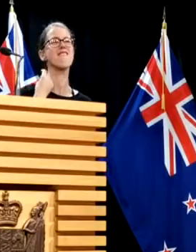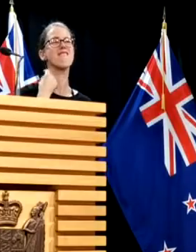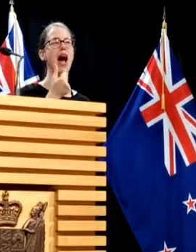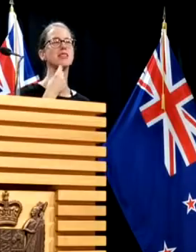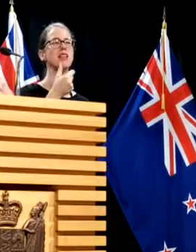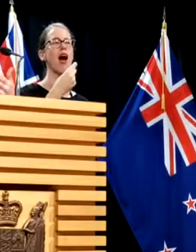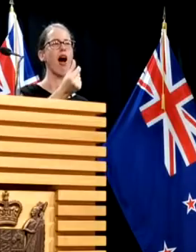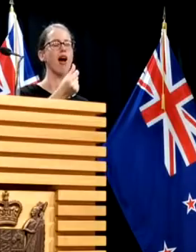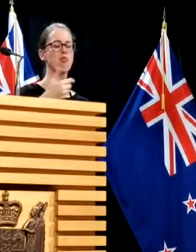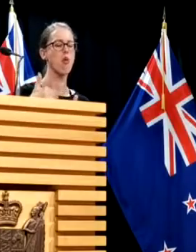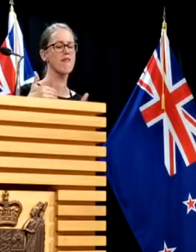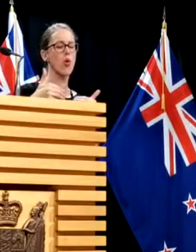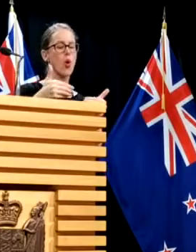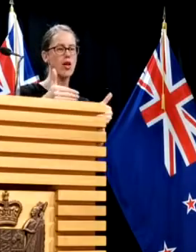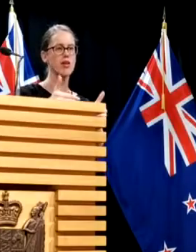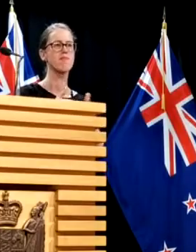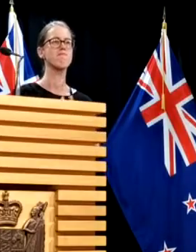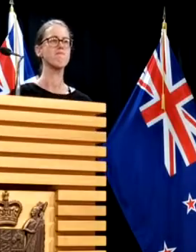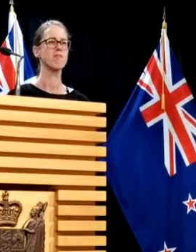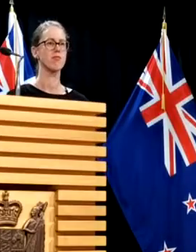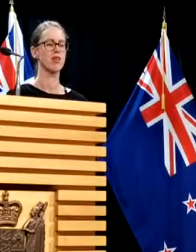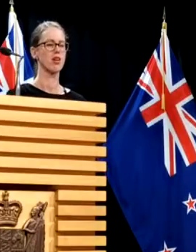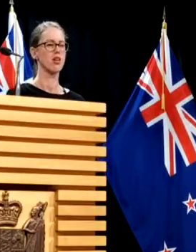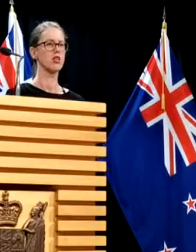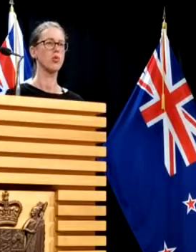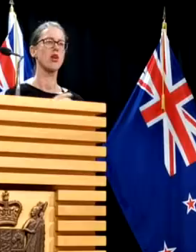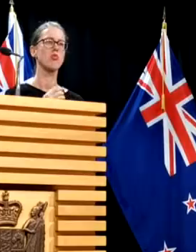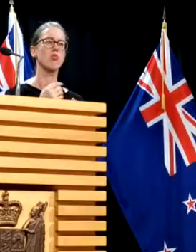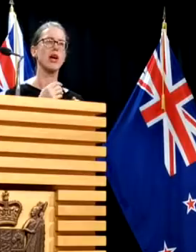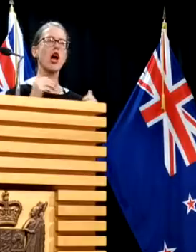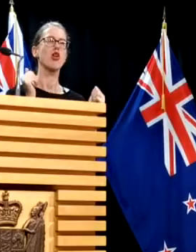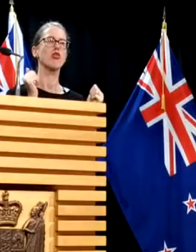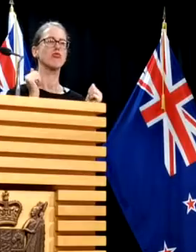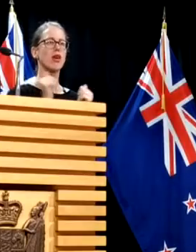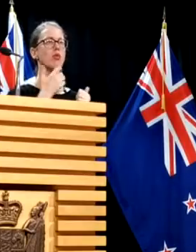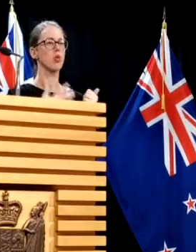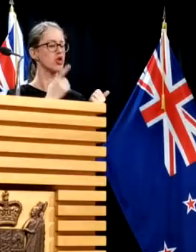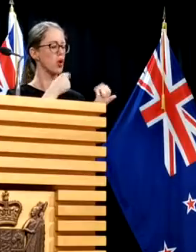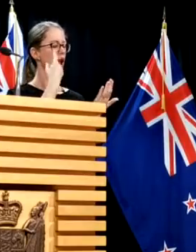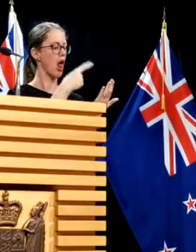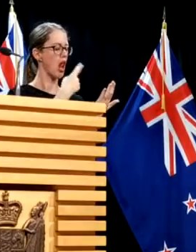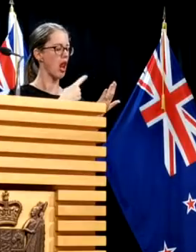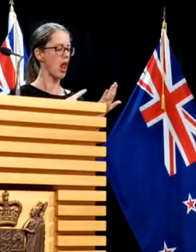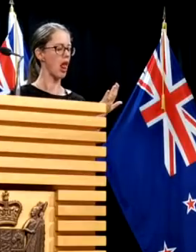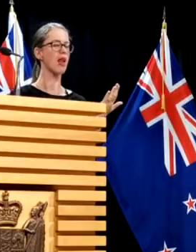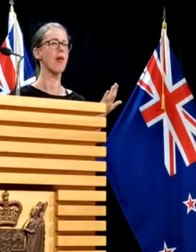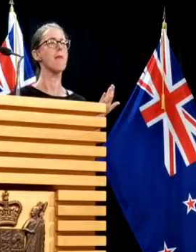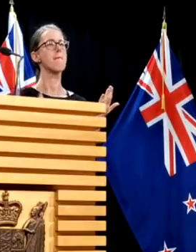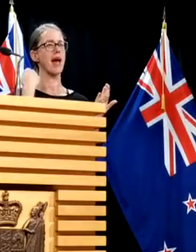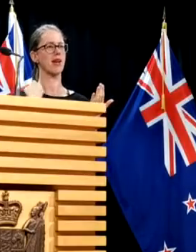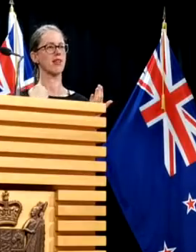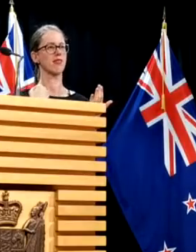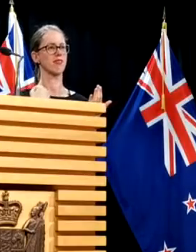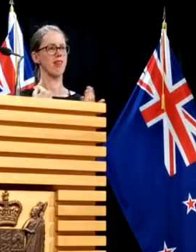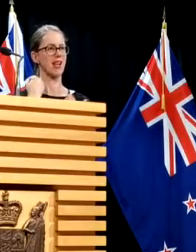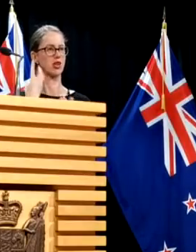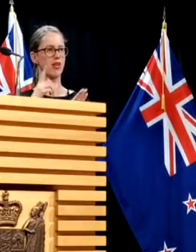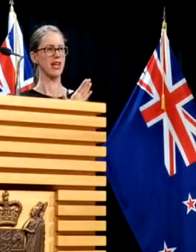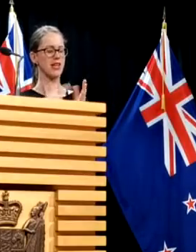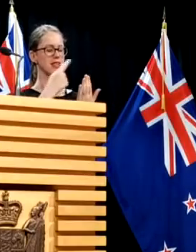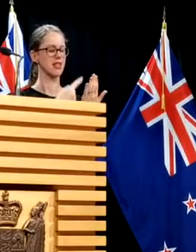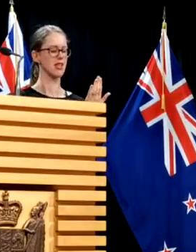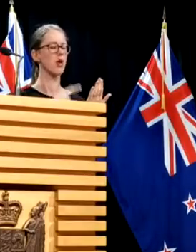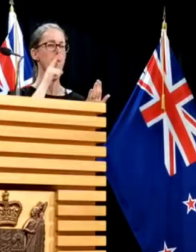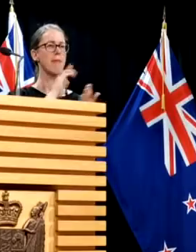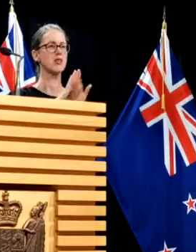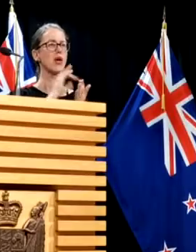our response, continue on with the programme that we both started in our first term of office, but that we were also campaigning